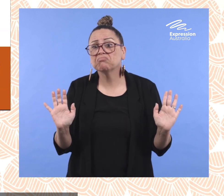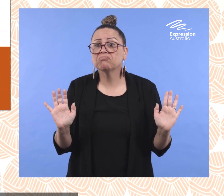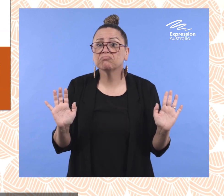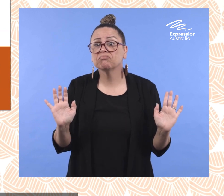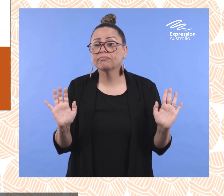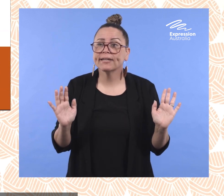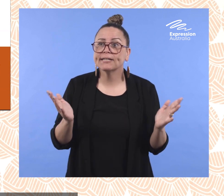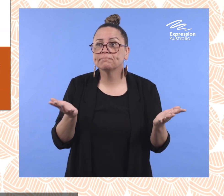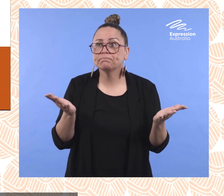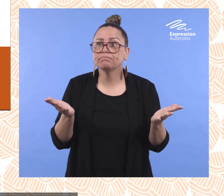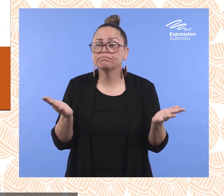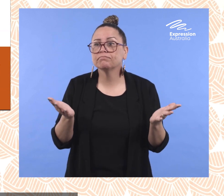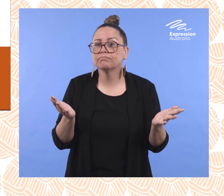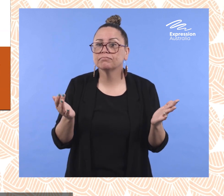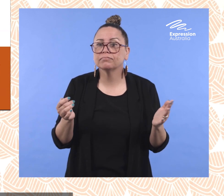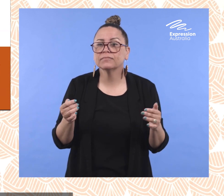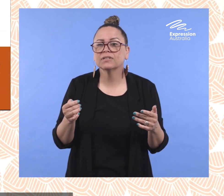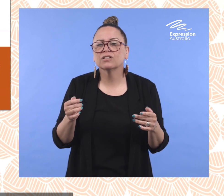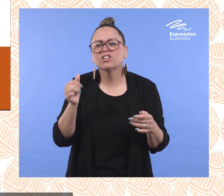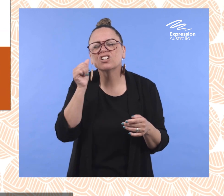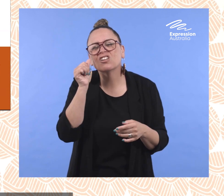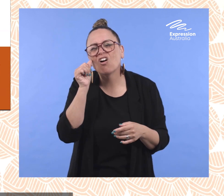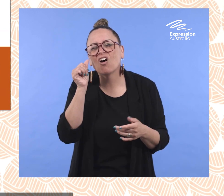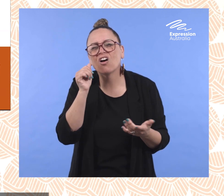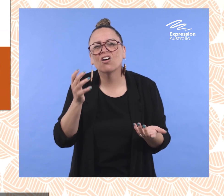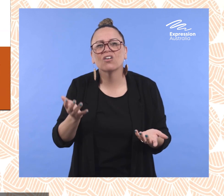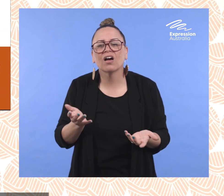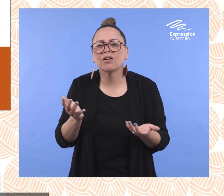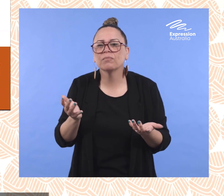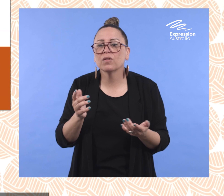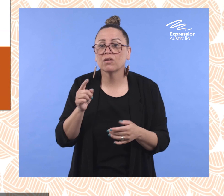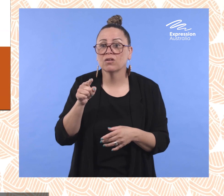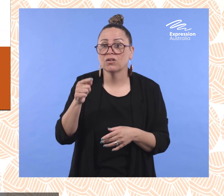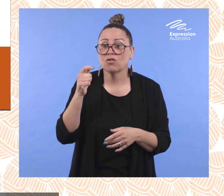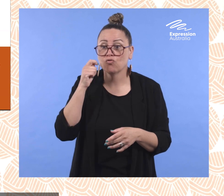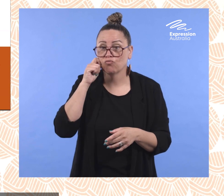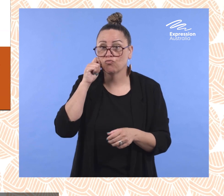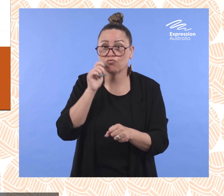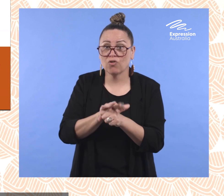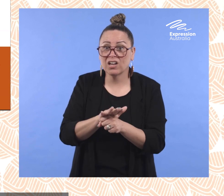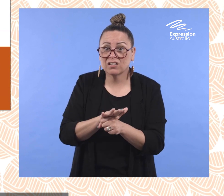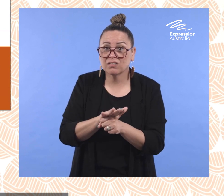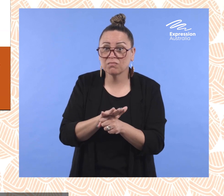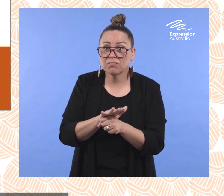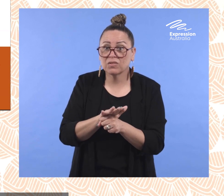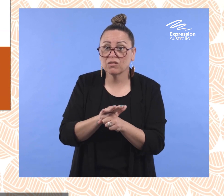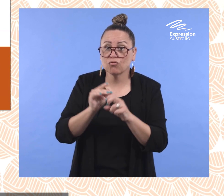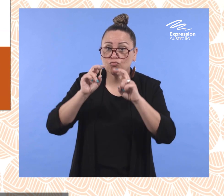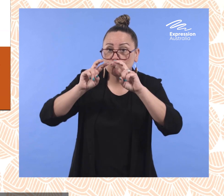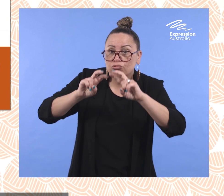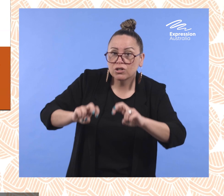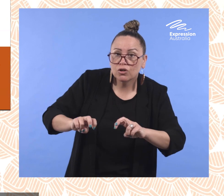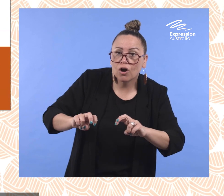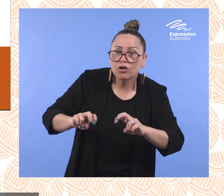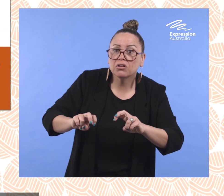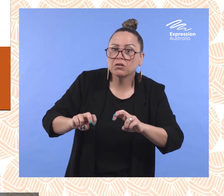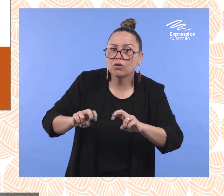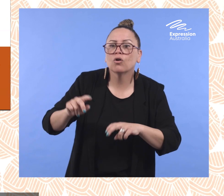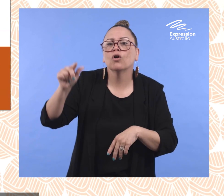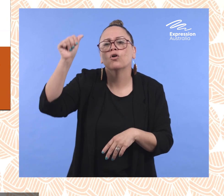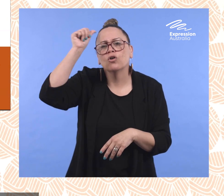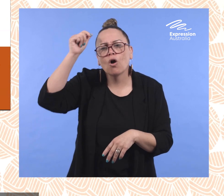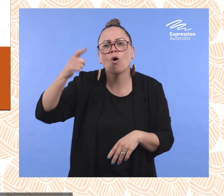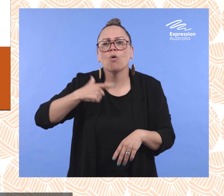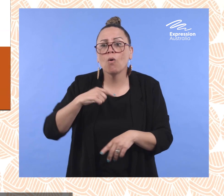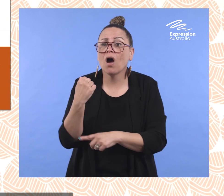that, you know, that you are racist. If you're voting no, if you do your homework and you have valid reasons for